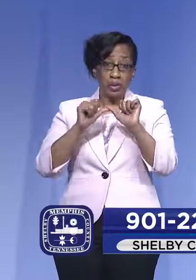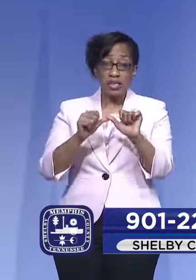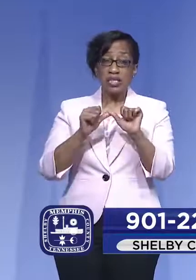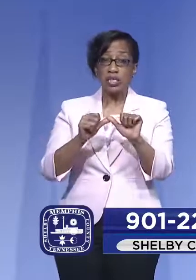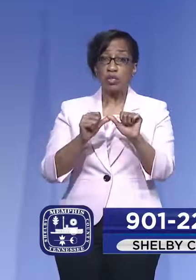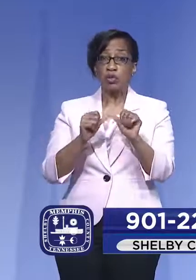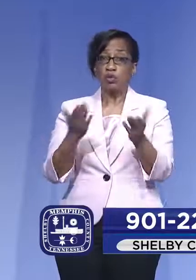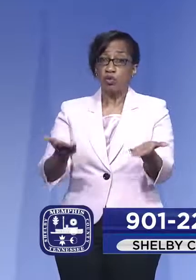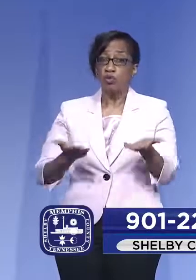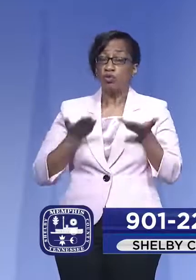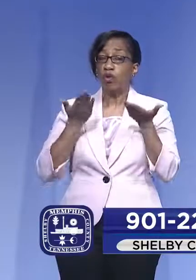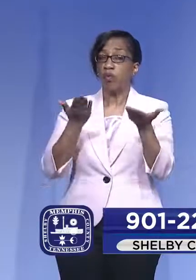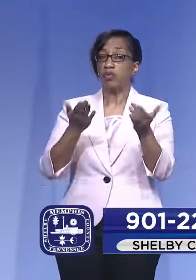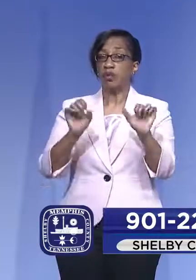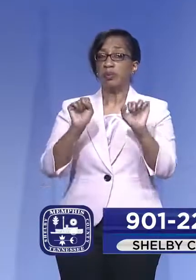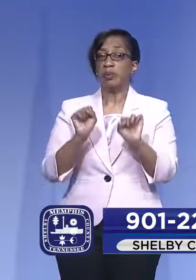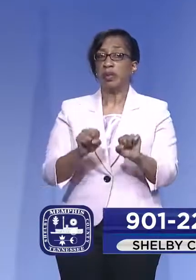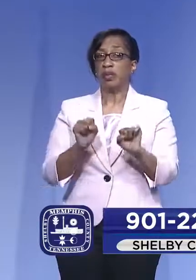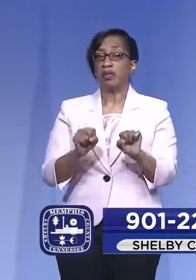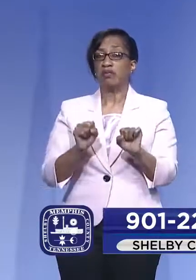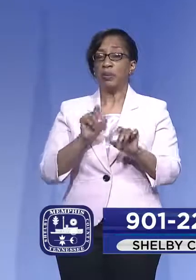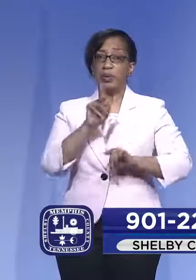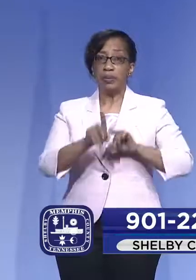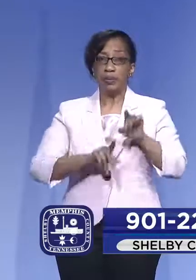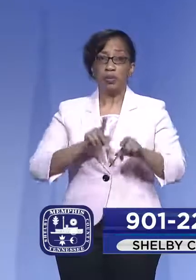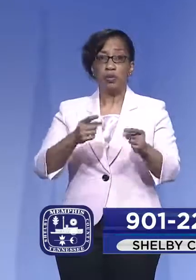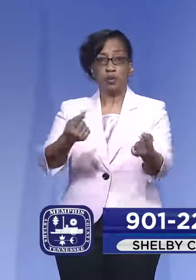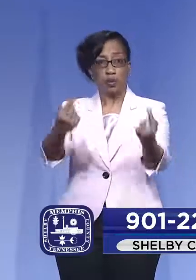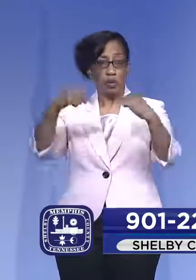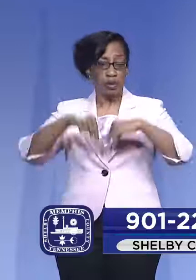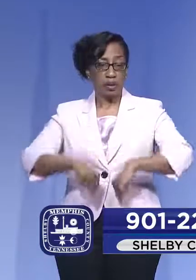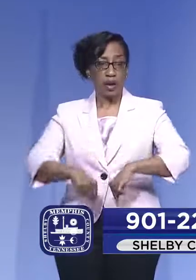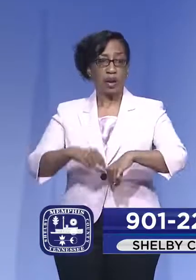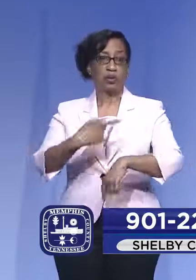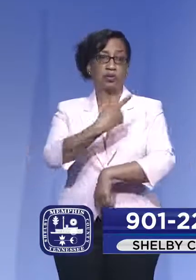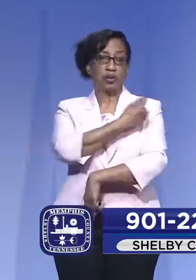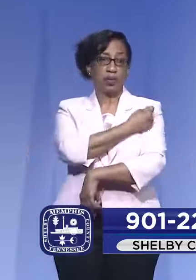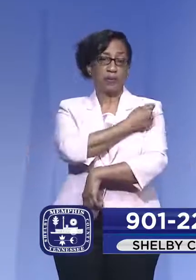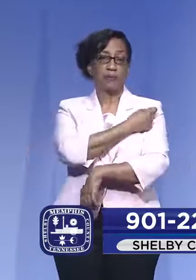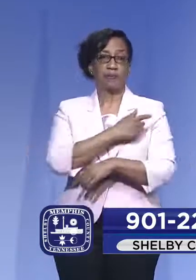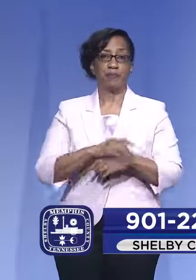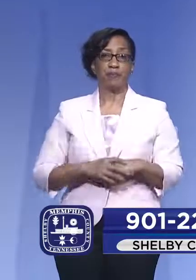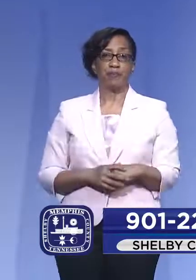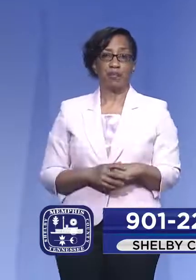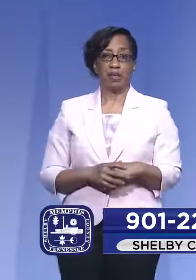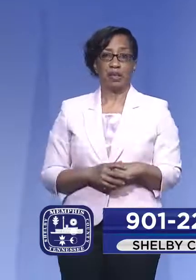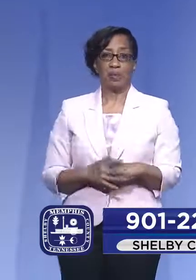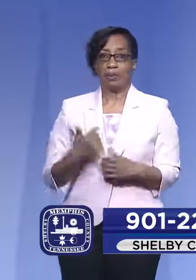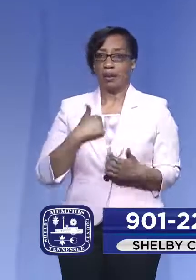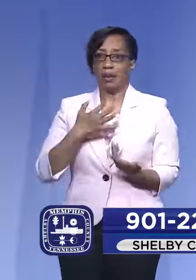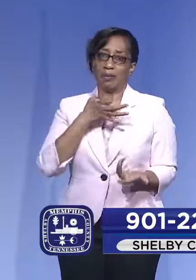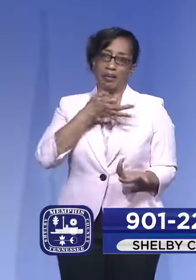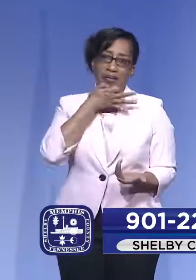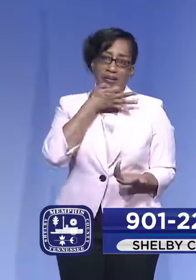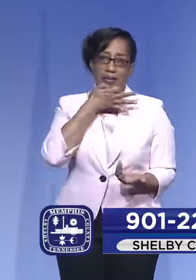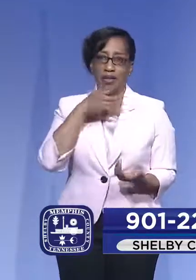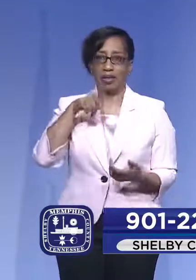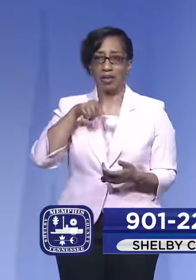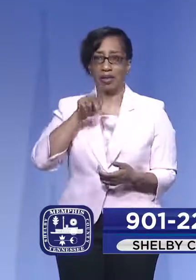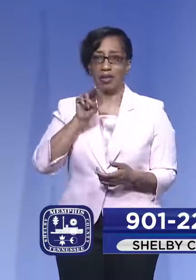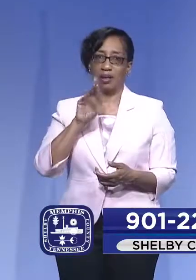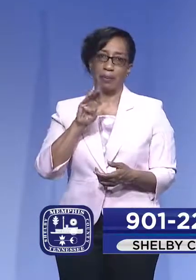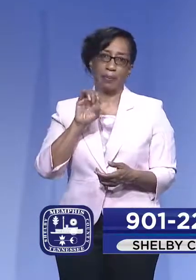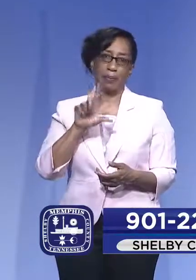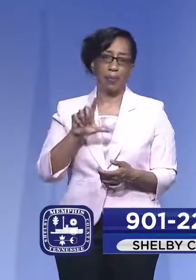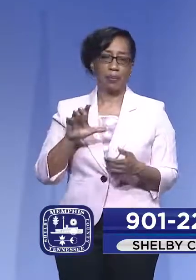some ability for public vaccination. And while I am not an expert in public health, as you know,